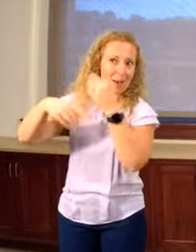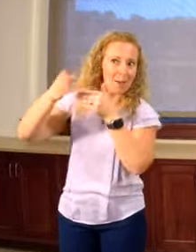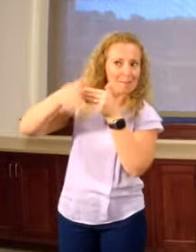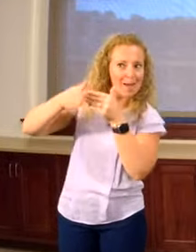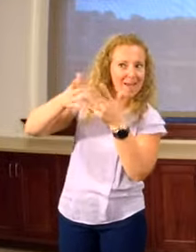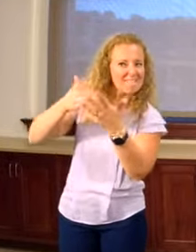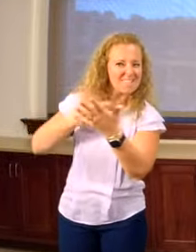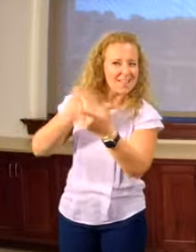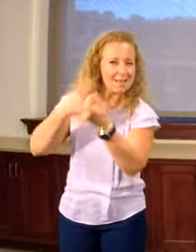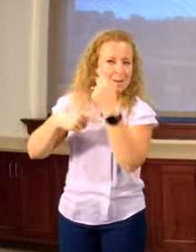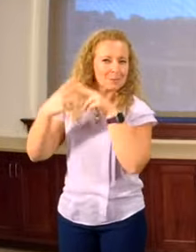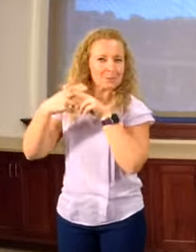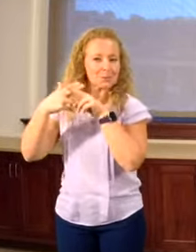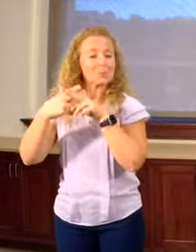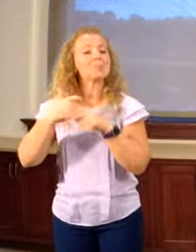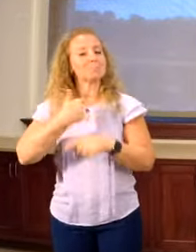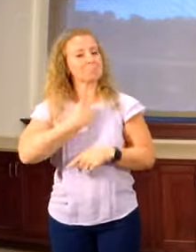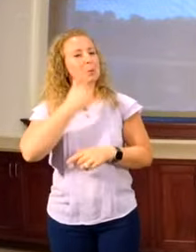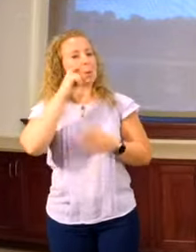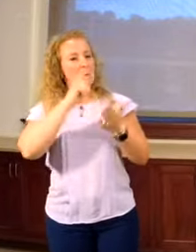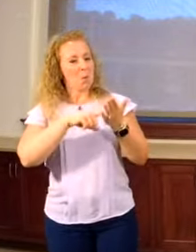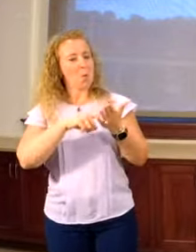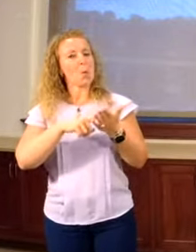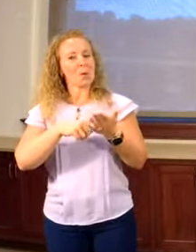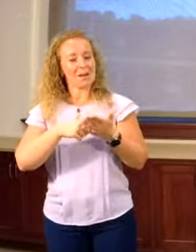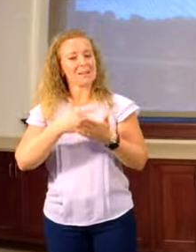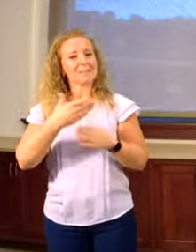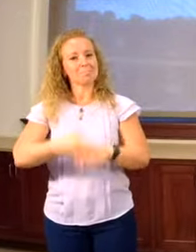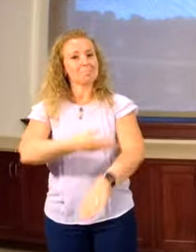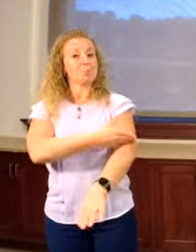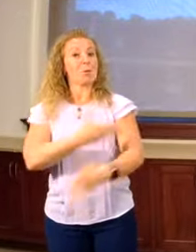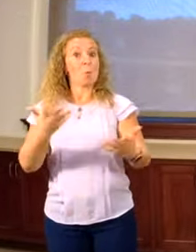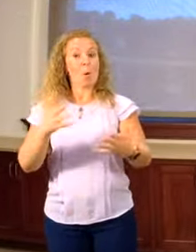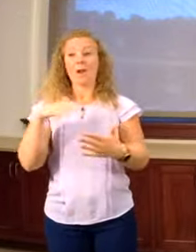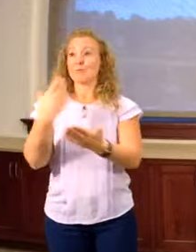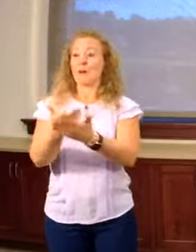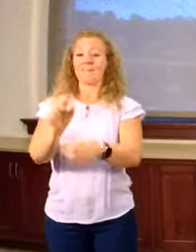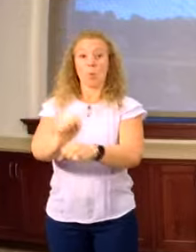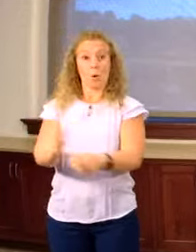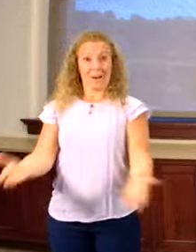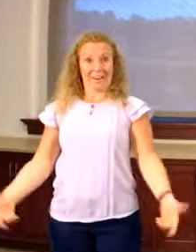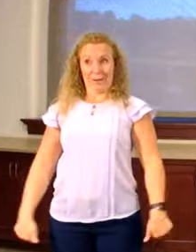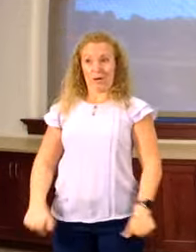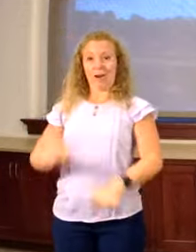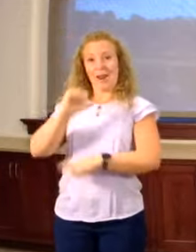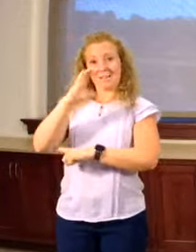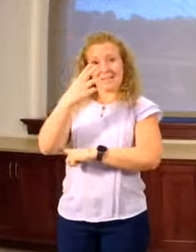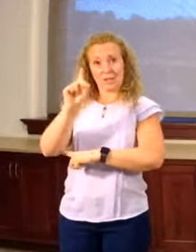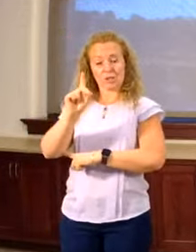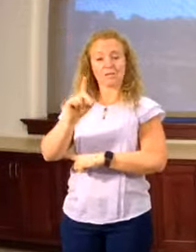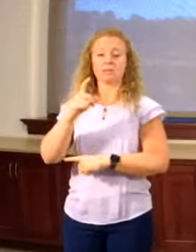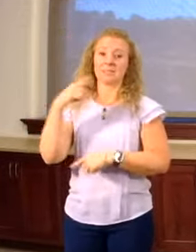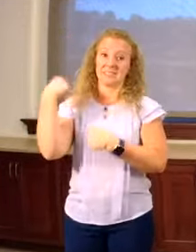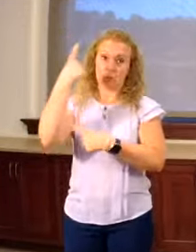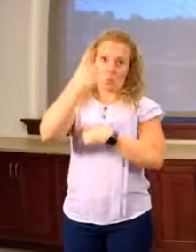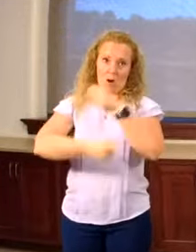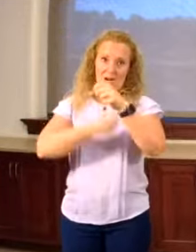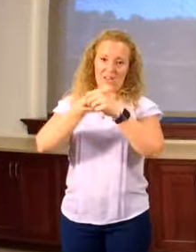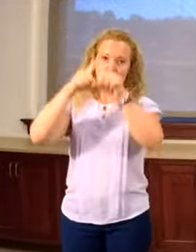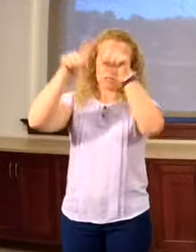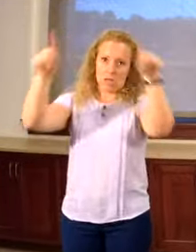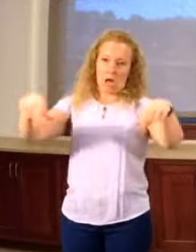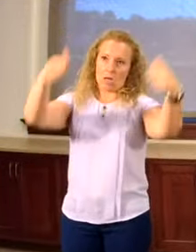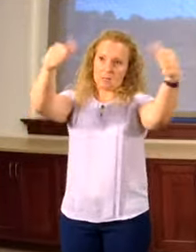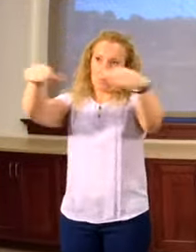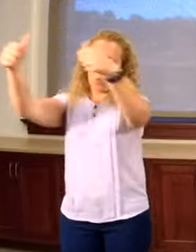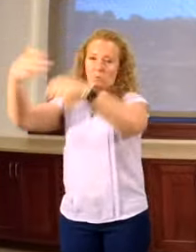I myself recently noticed a change for the better last week when I got to work here at the health department. For over a year, signs on our front